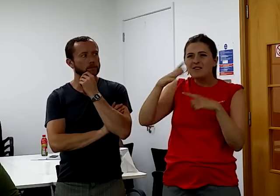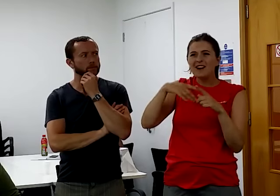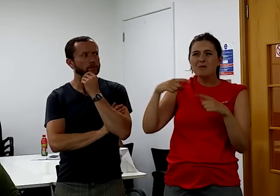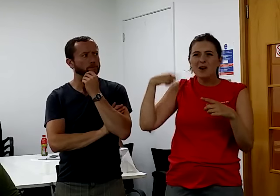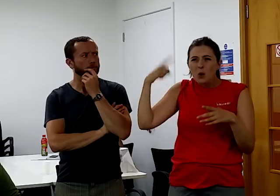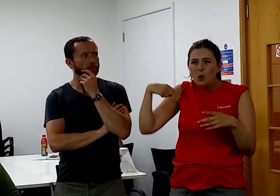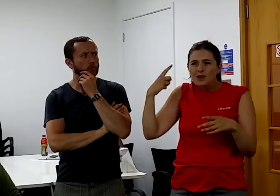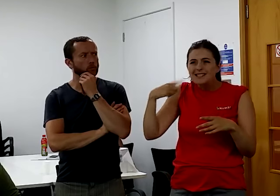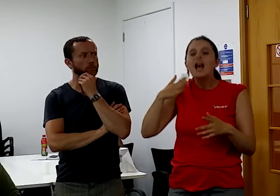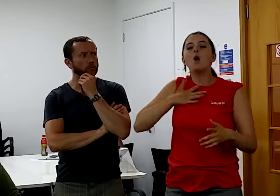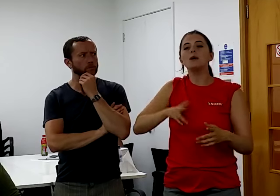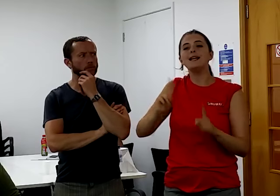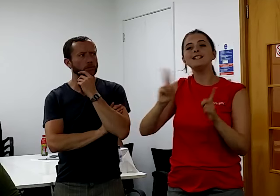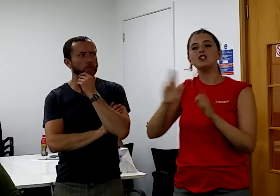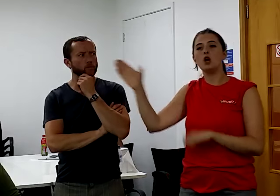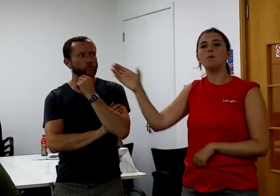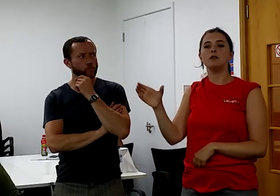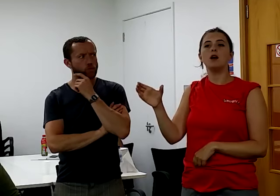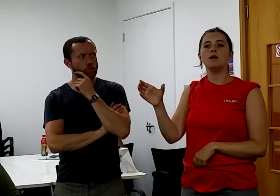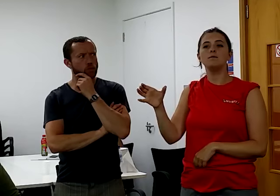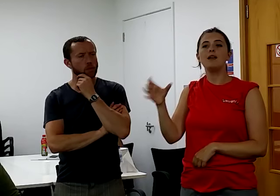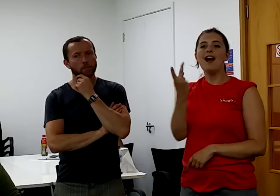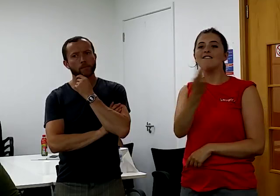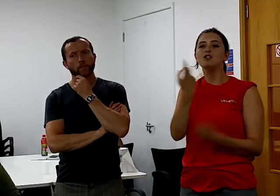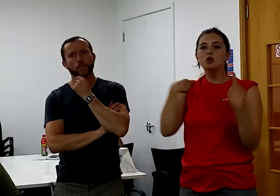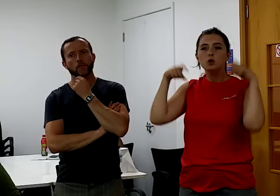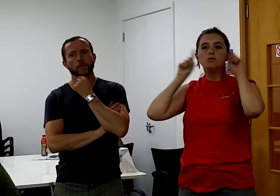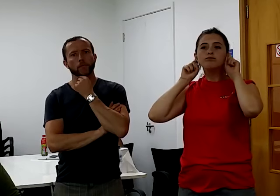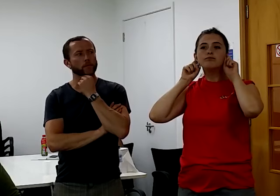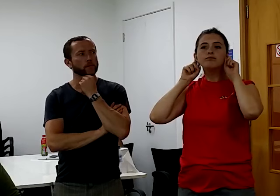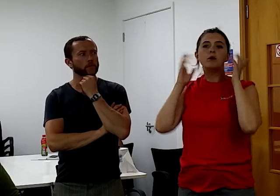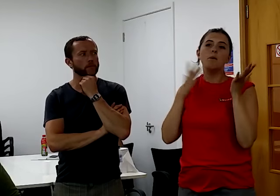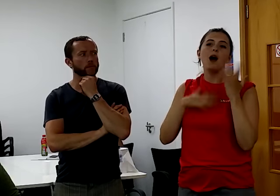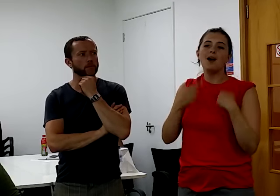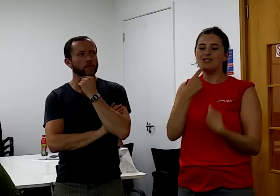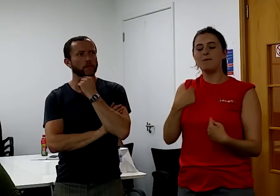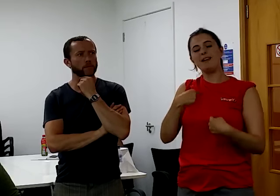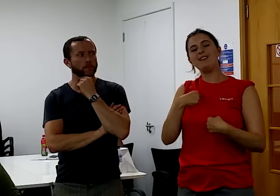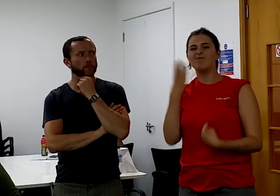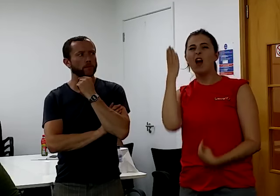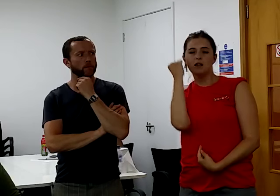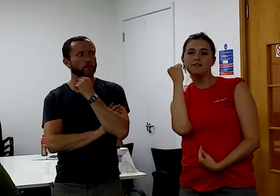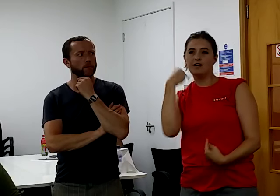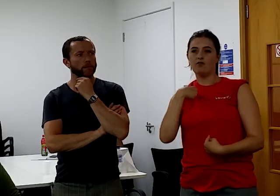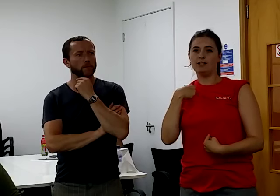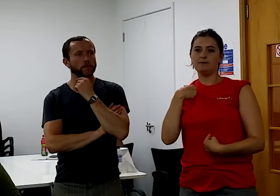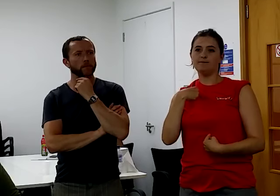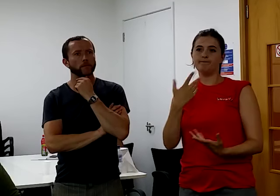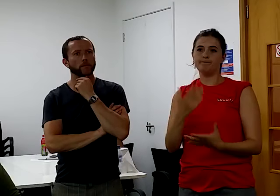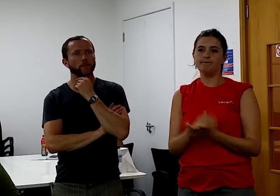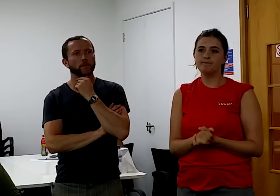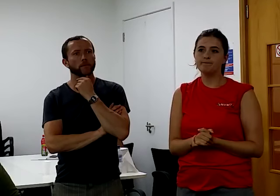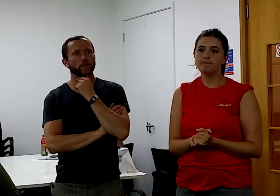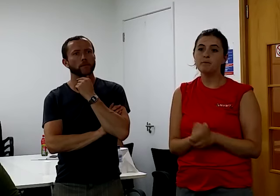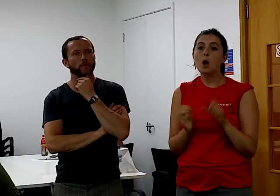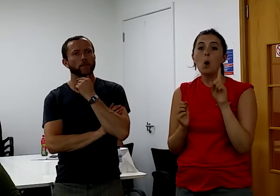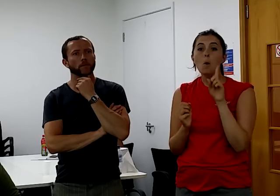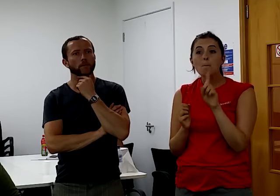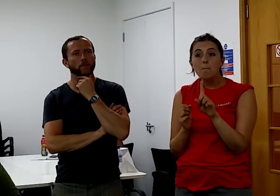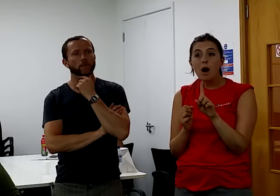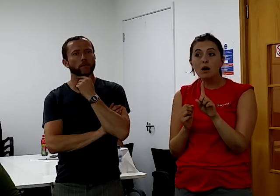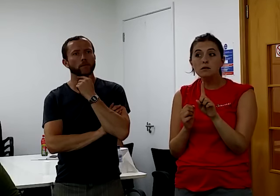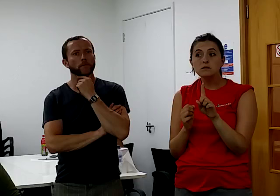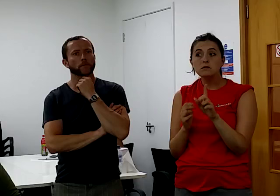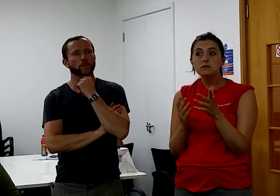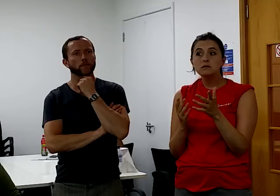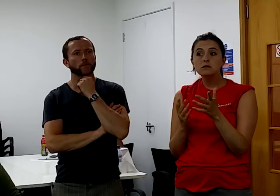require interpreters. I wear two hearing aids, but I do classify myself as hard of hearing. However, the point I